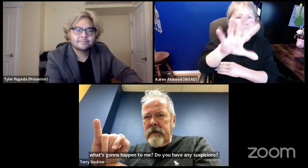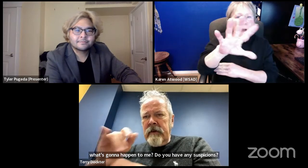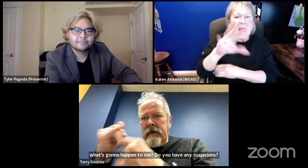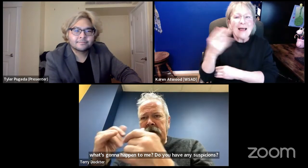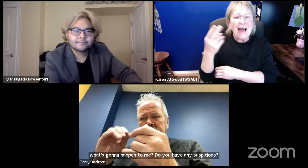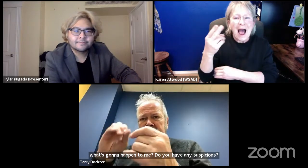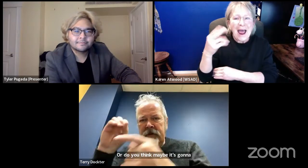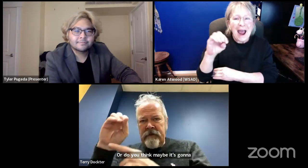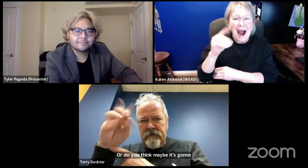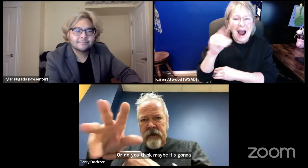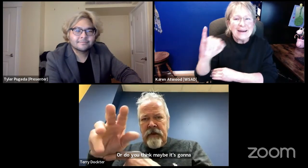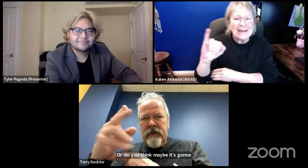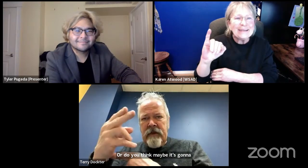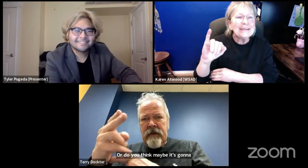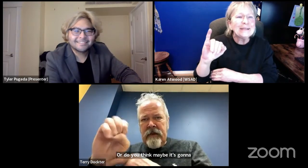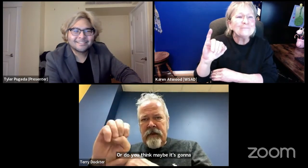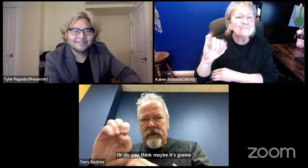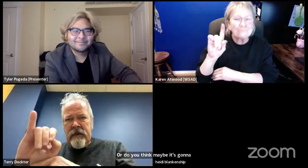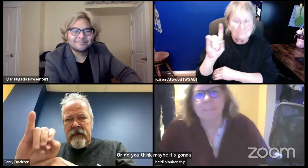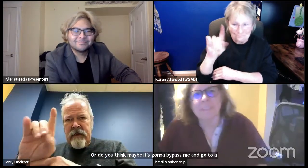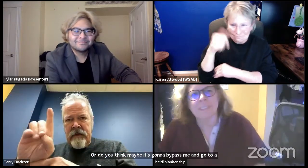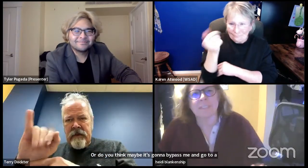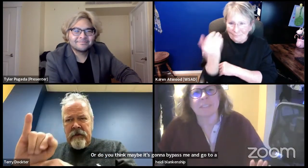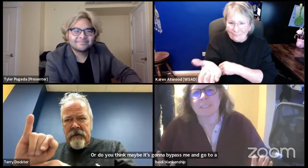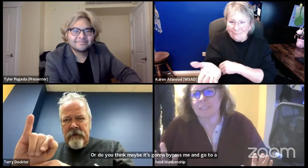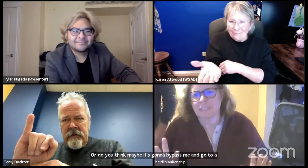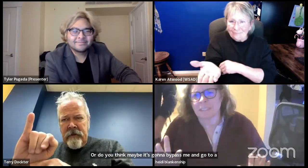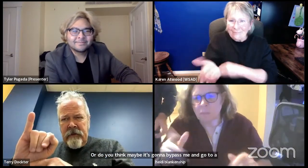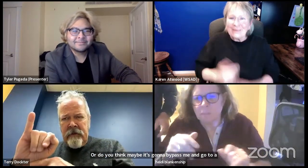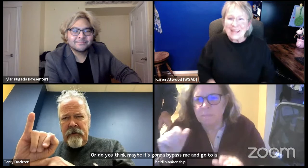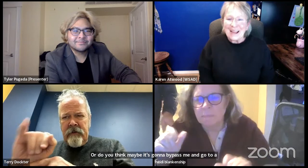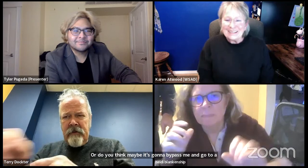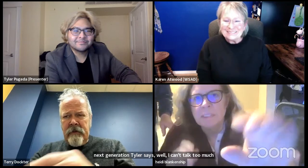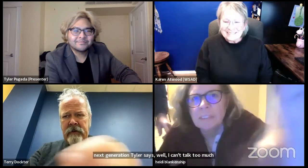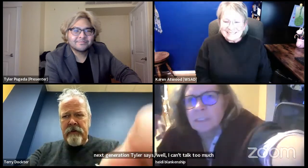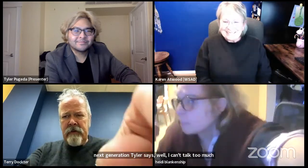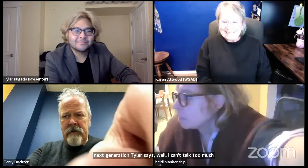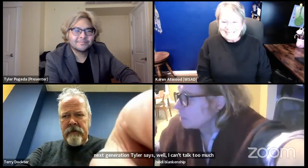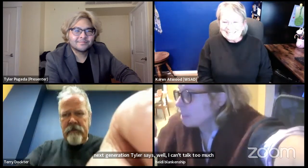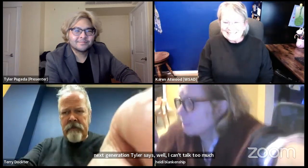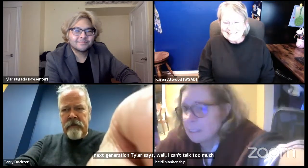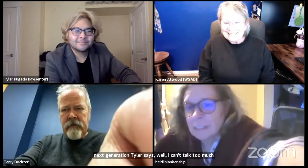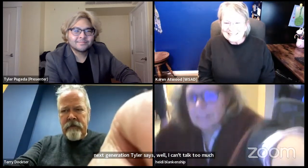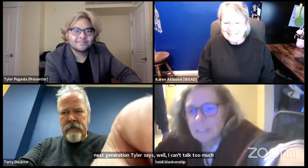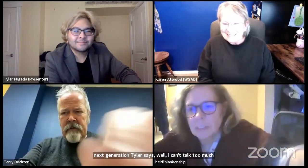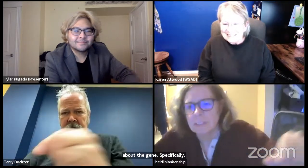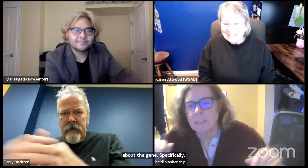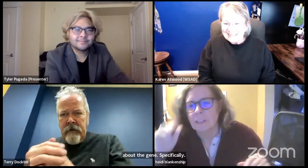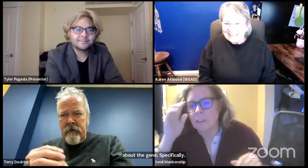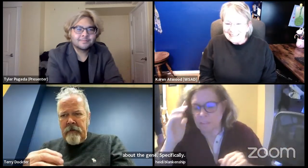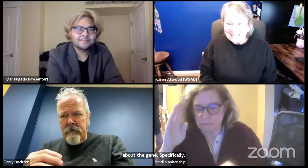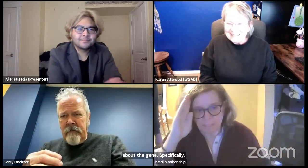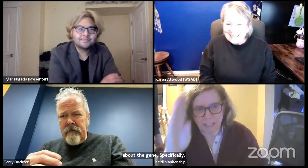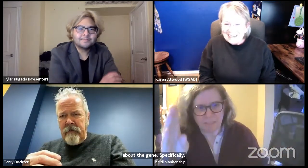on your camera, Heidi? And I'll spotlight you. This is Heidi.